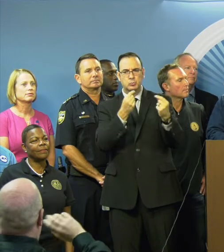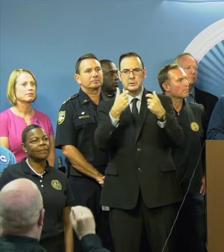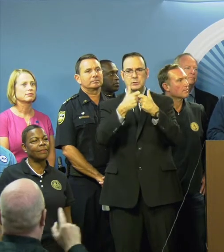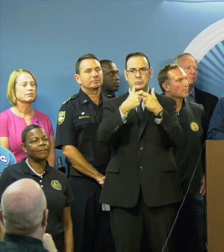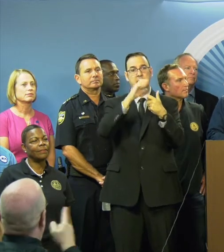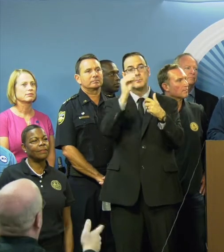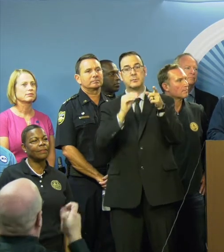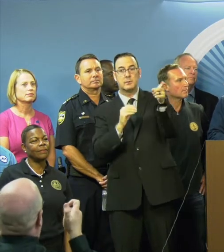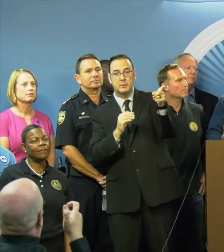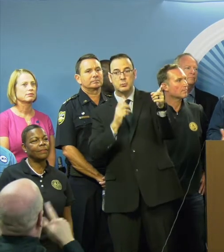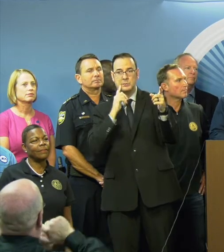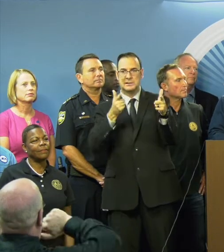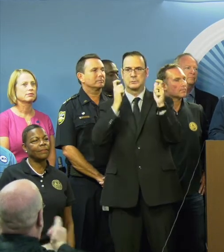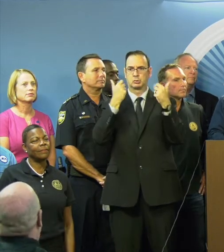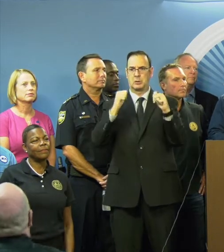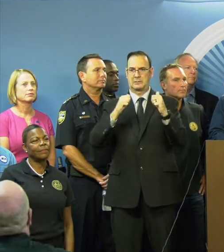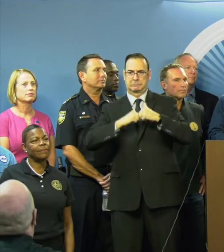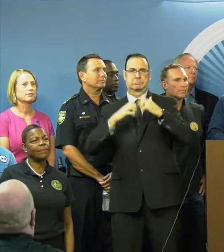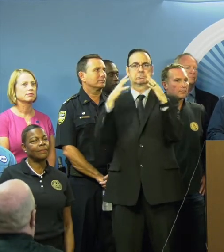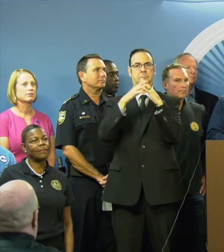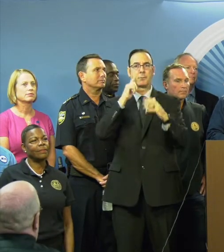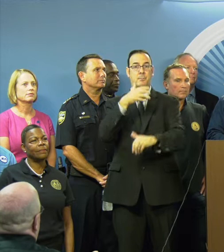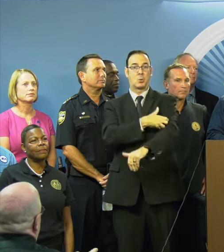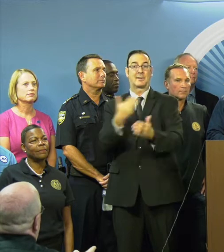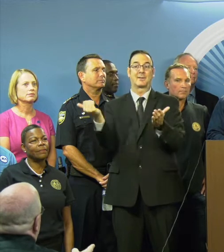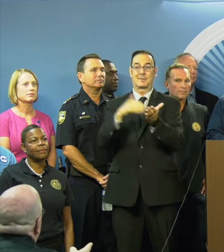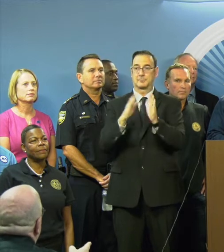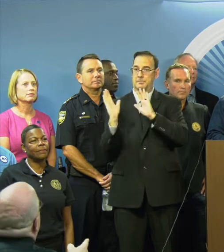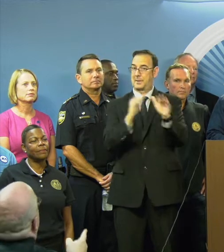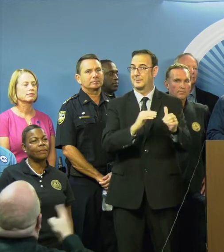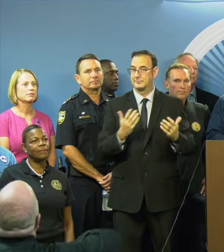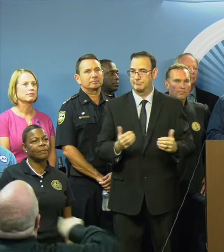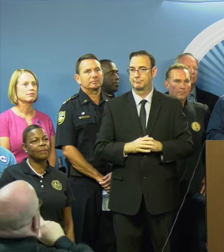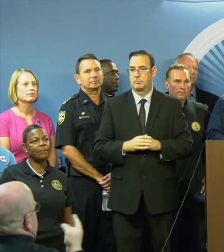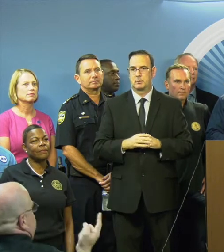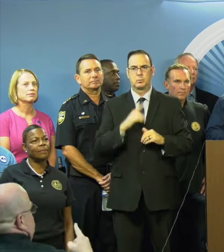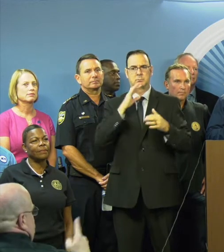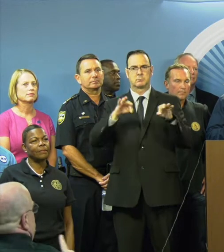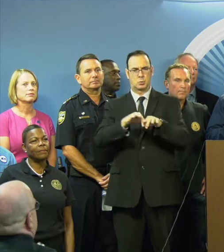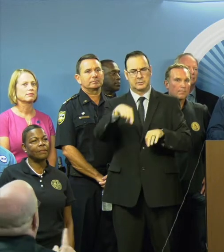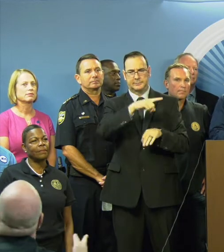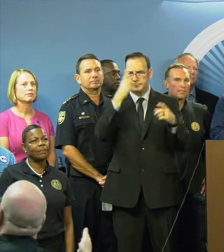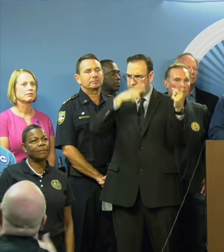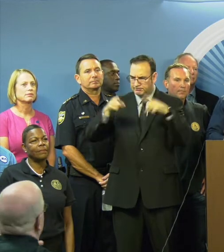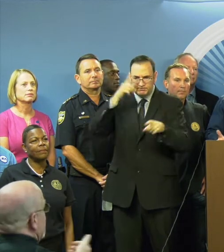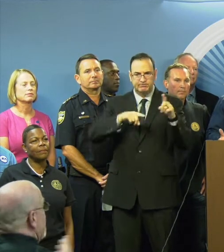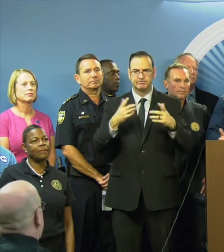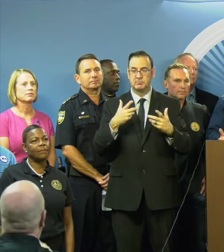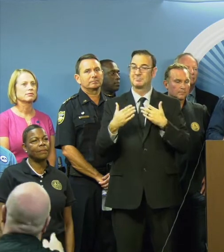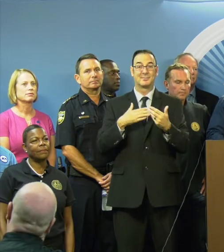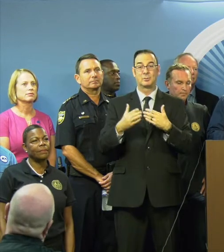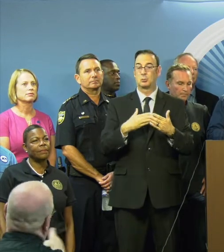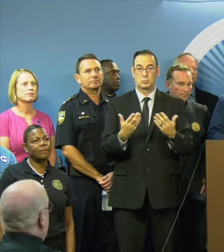work really quickly to restore power. And I think all of the ones we've been talking to agree with that. But even if you do that as good as can